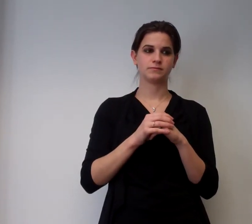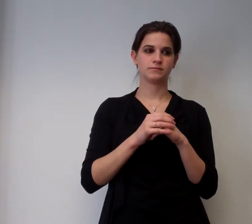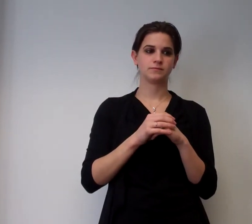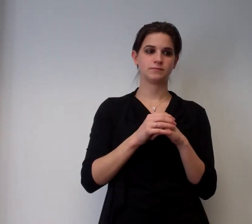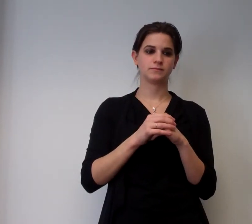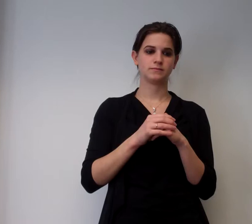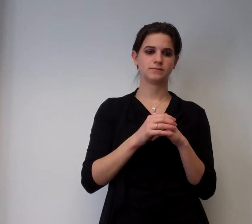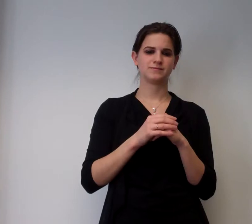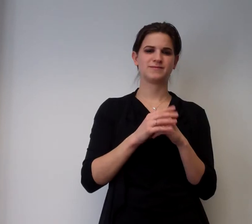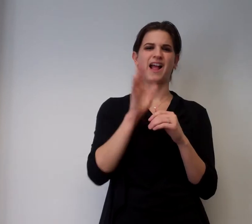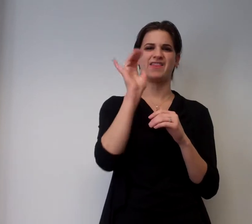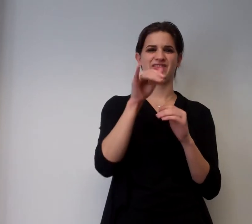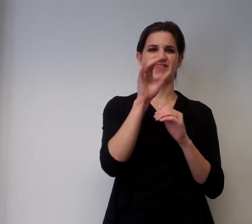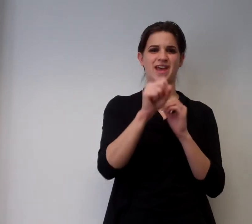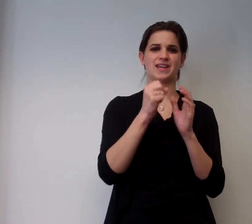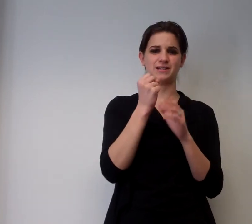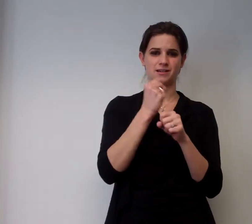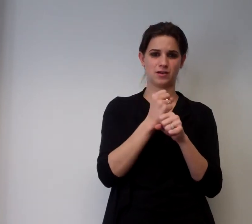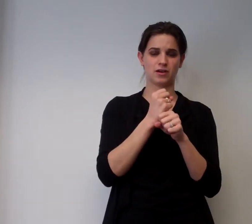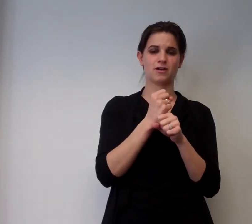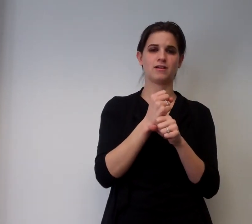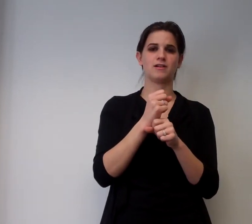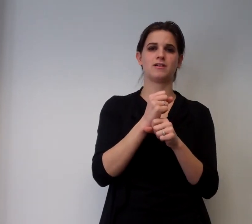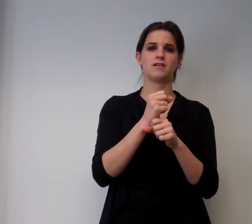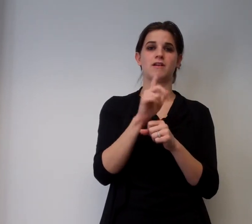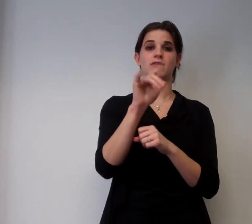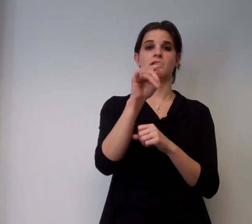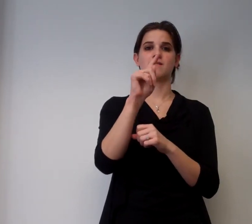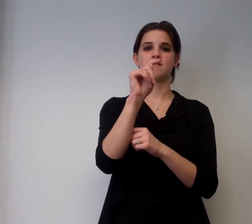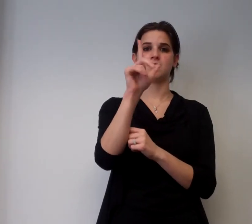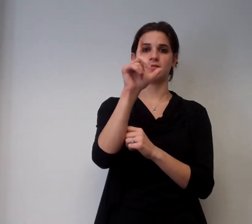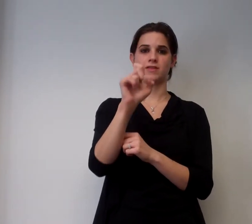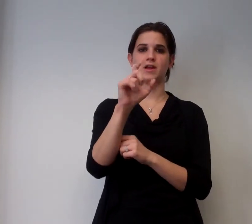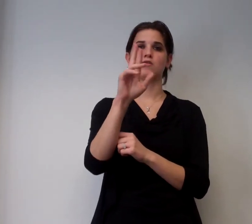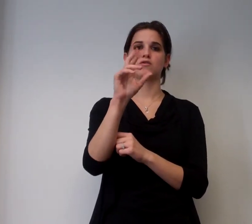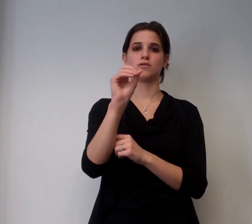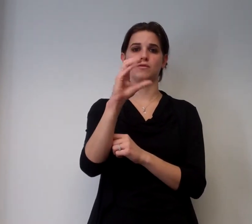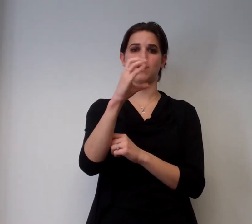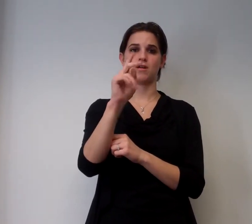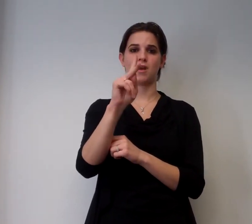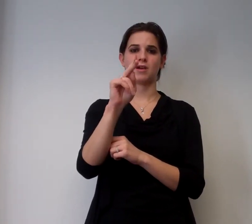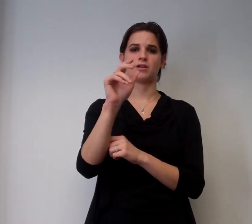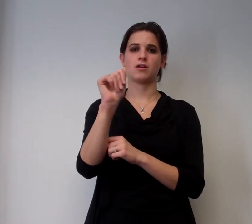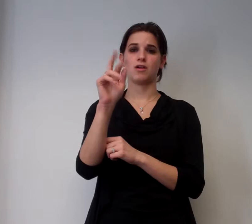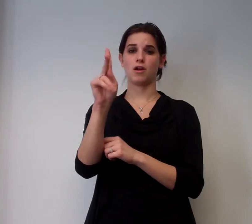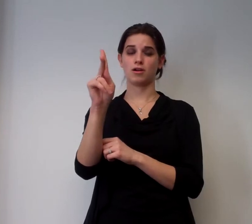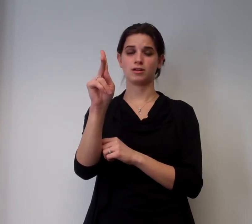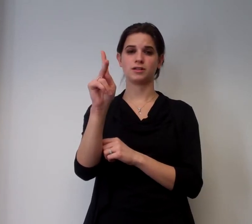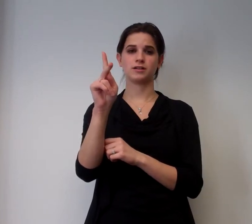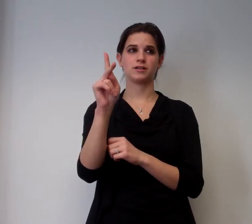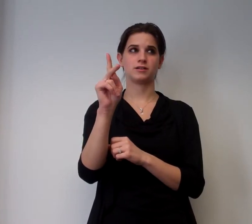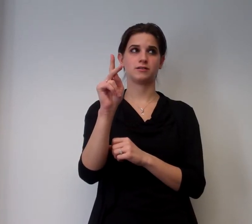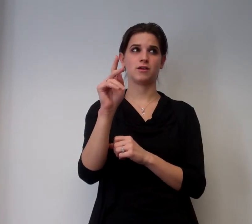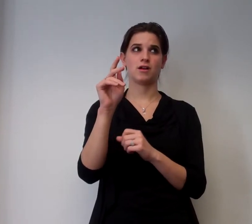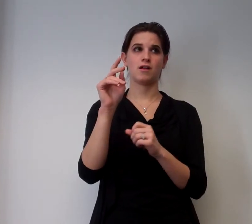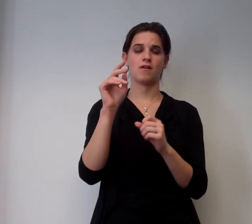1957 was the Little Rock, Arkansas school situation. What was that situation in Little Rock? The